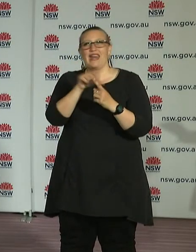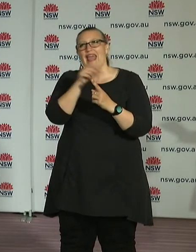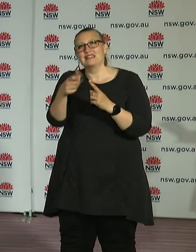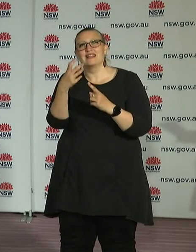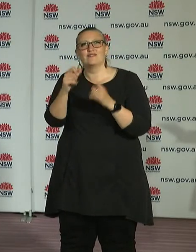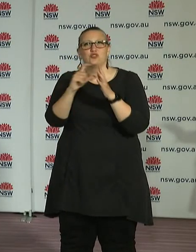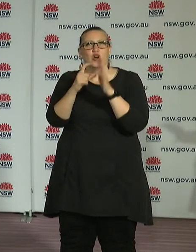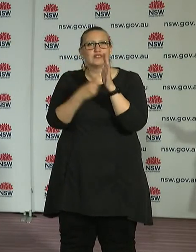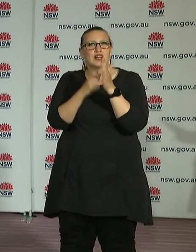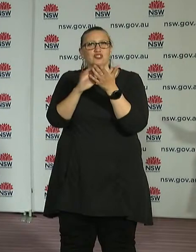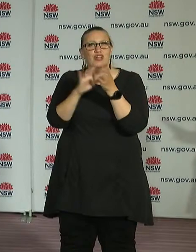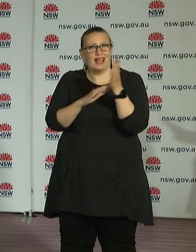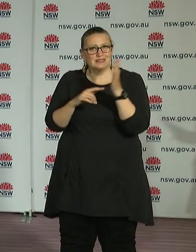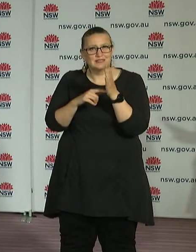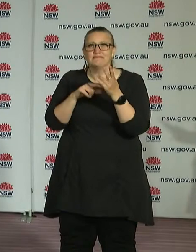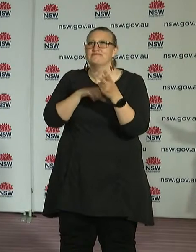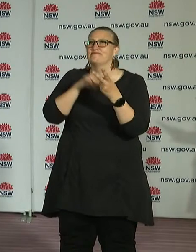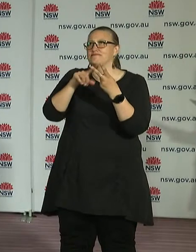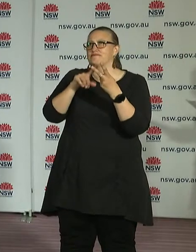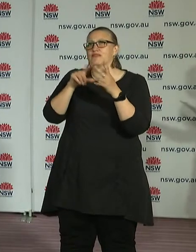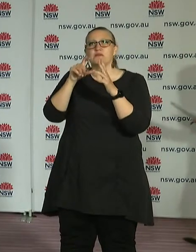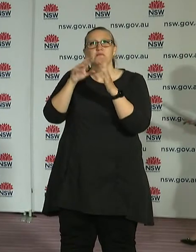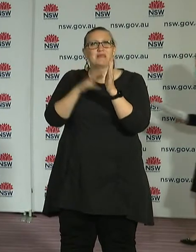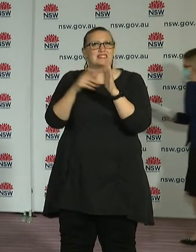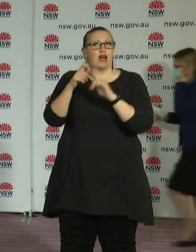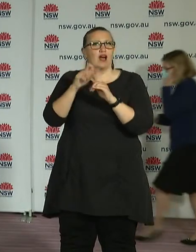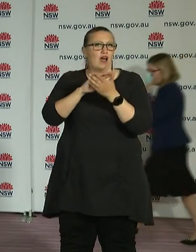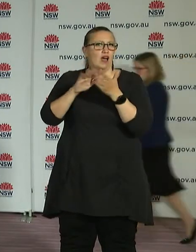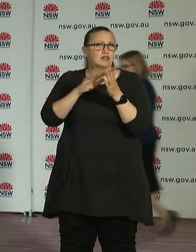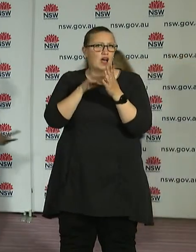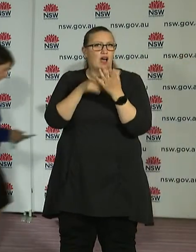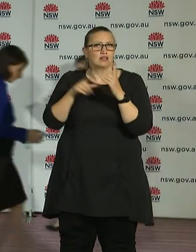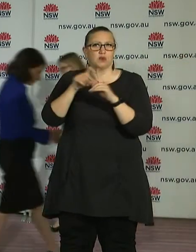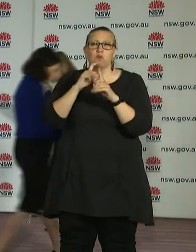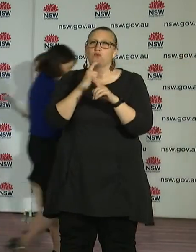some additional matters, including what's happening in the regions. Thank you.